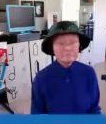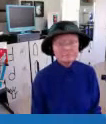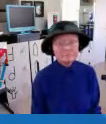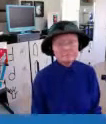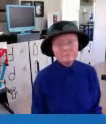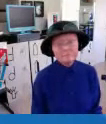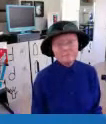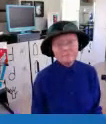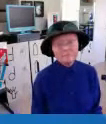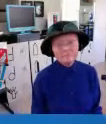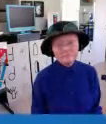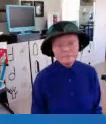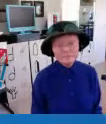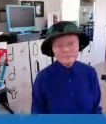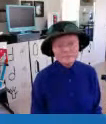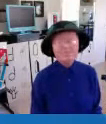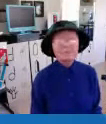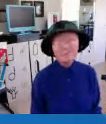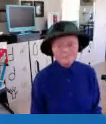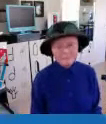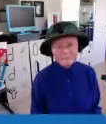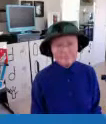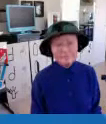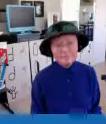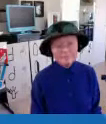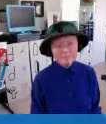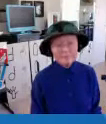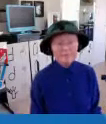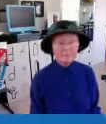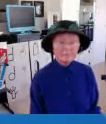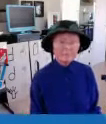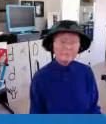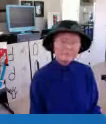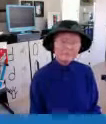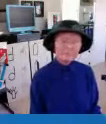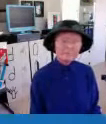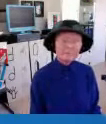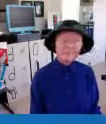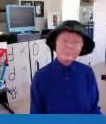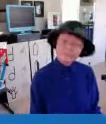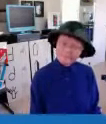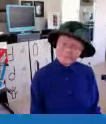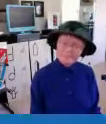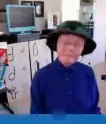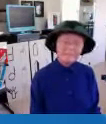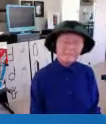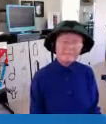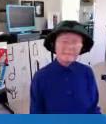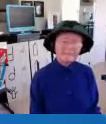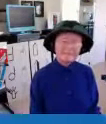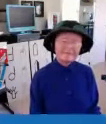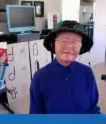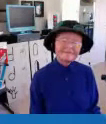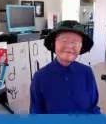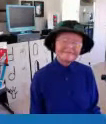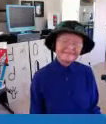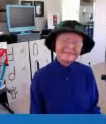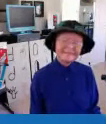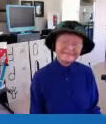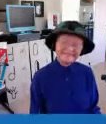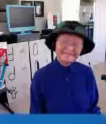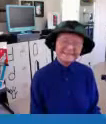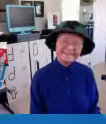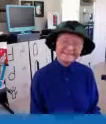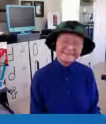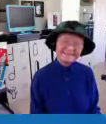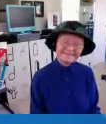be all fingers spread, the palm is facing the signer, the arm is tilted contralaterally approximately 45 degrees, and all